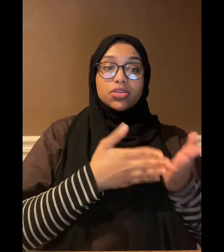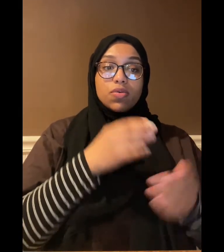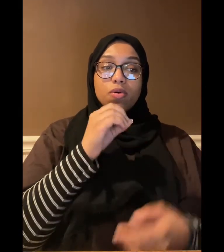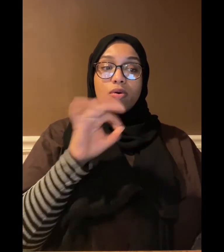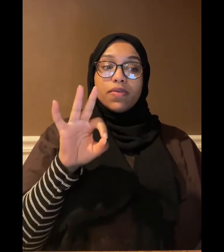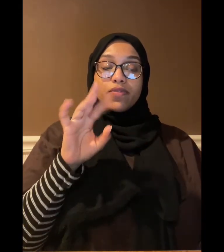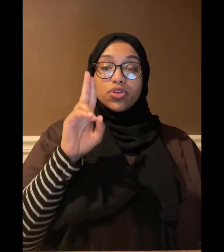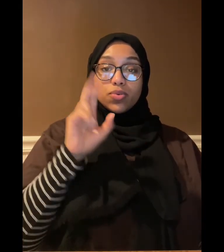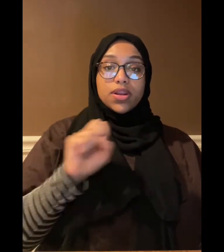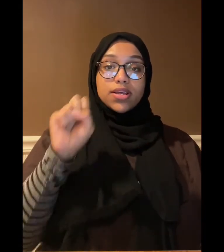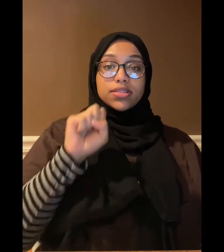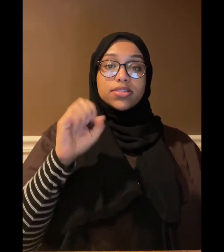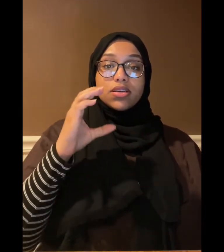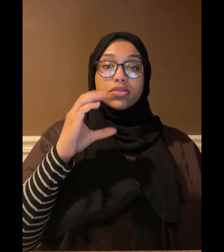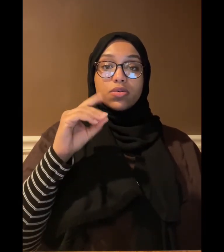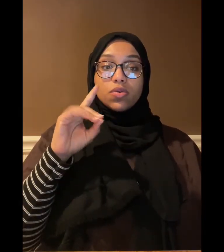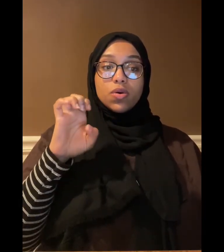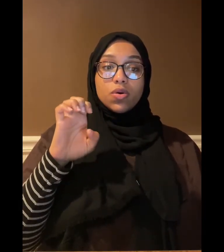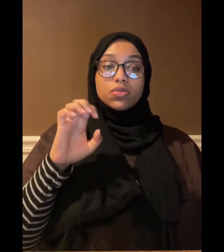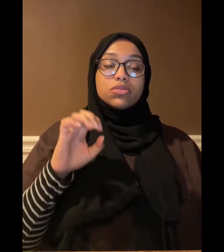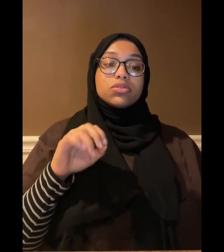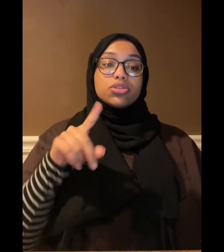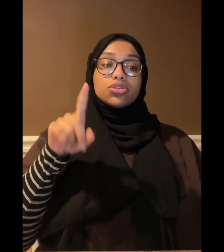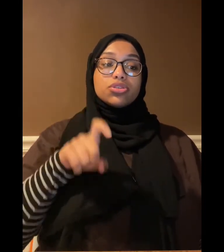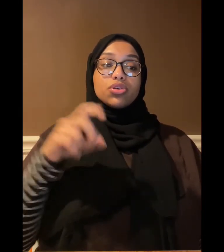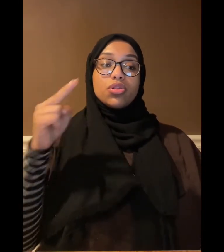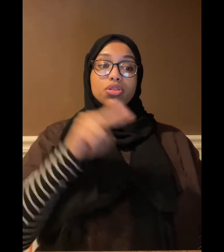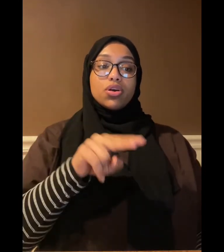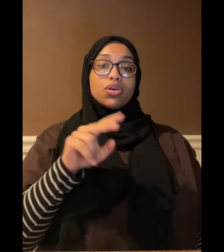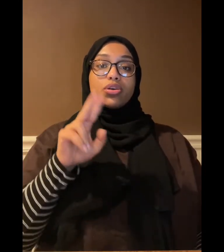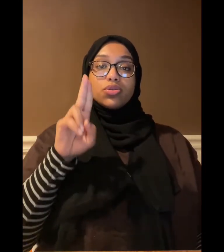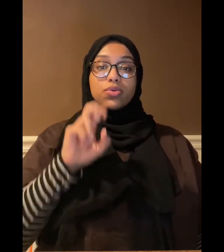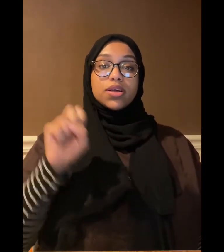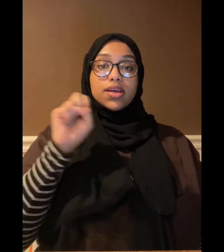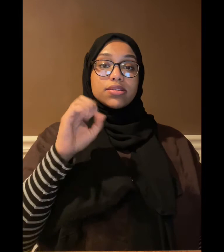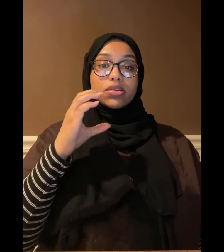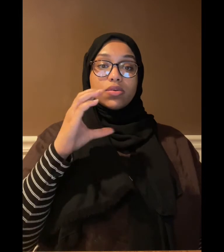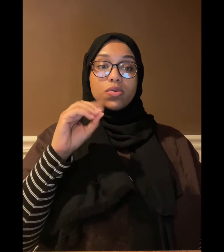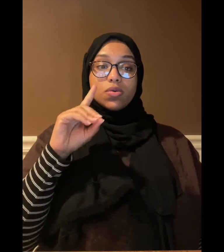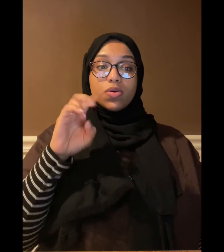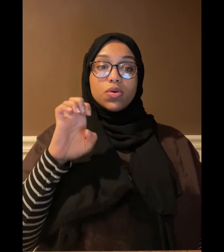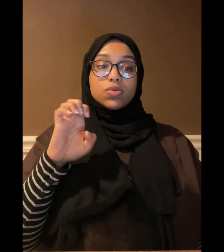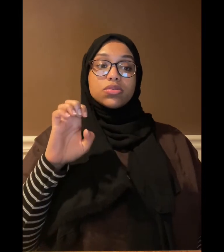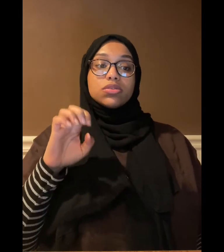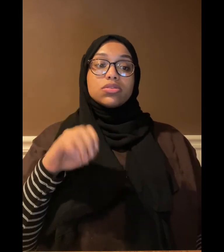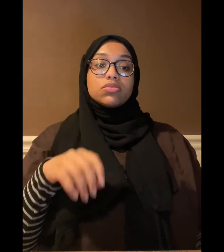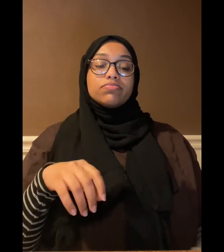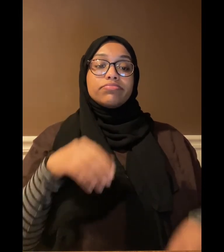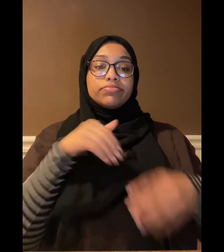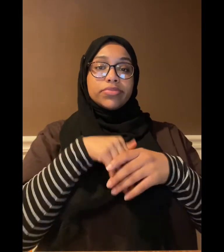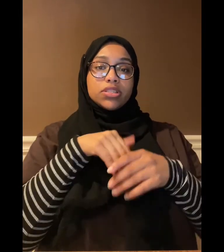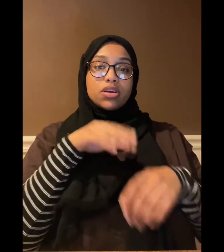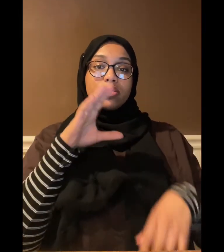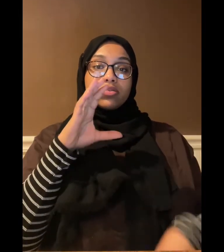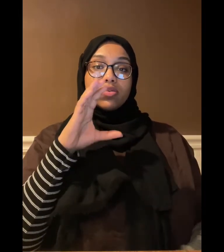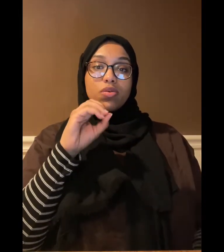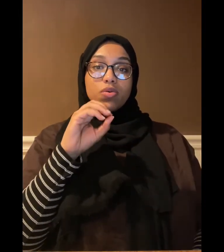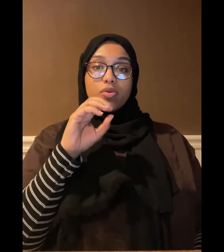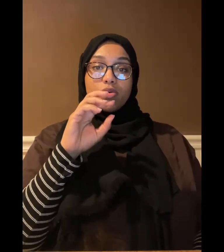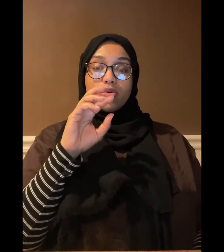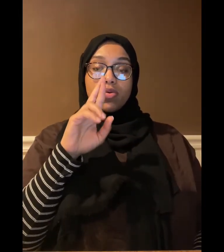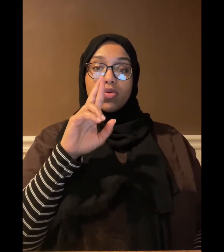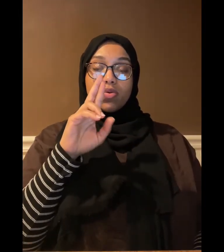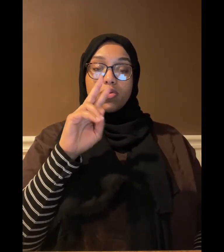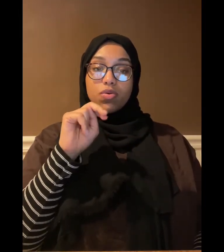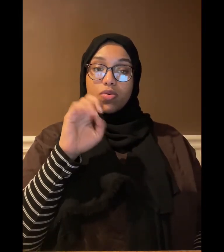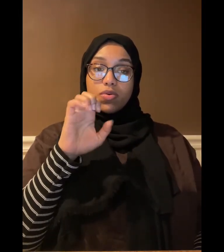go through that, we need to think about, for example, we go through that and the bill